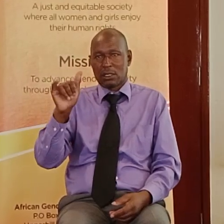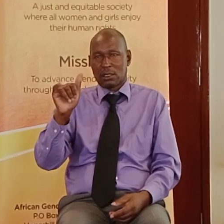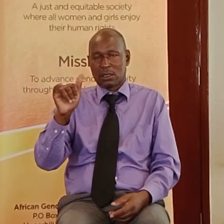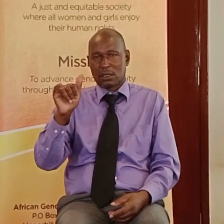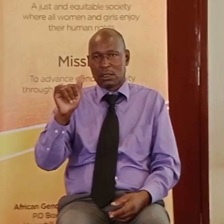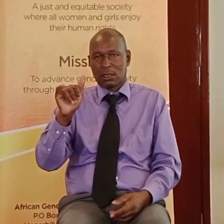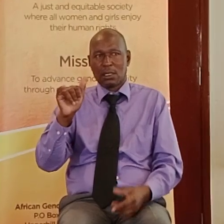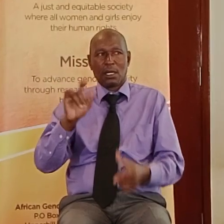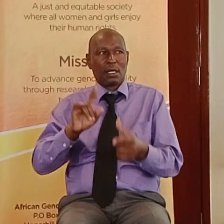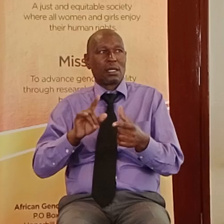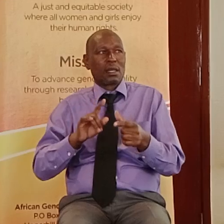session.